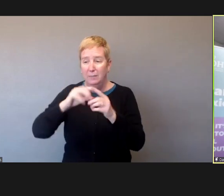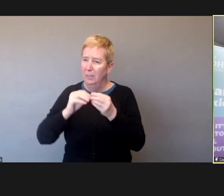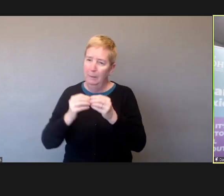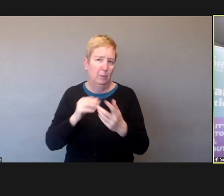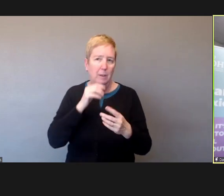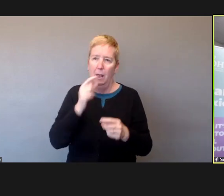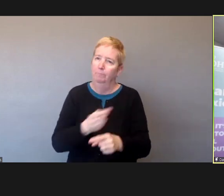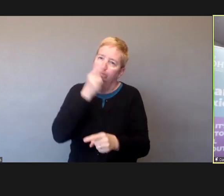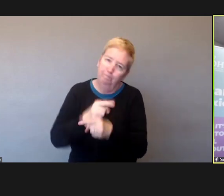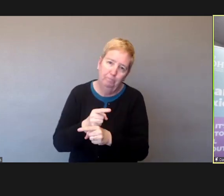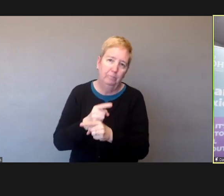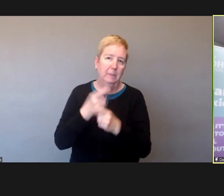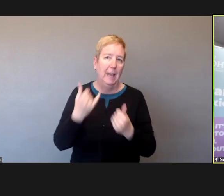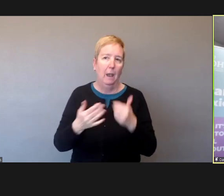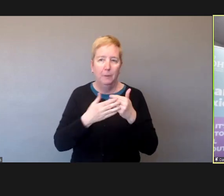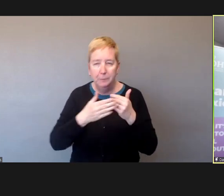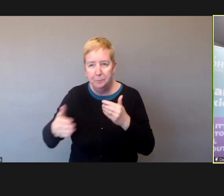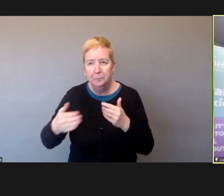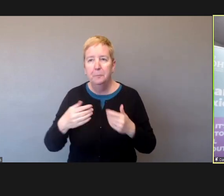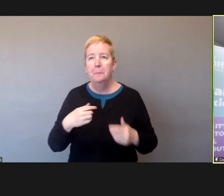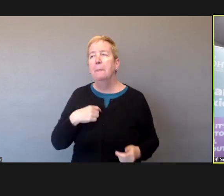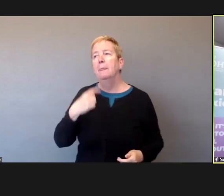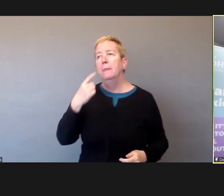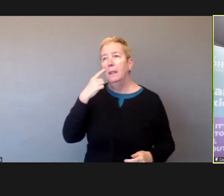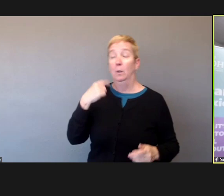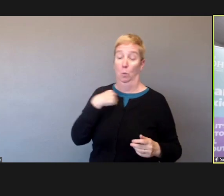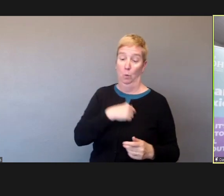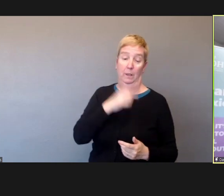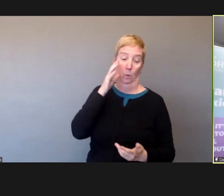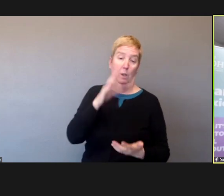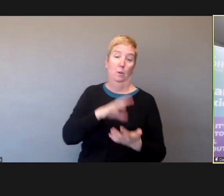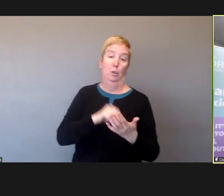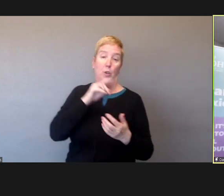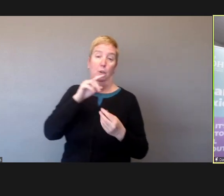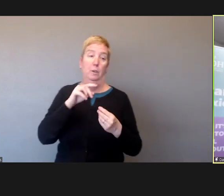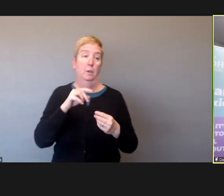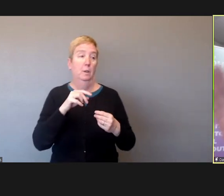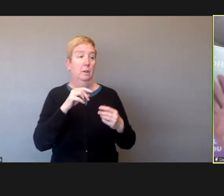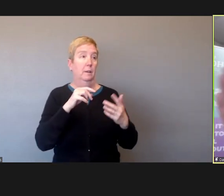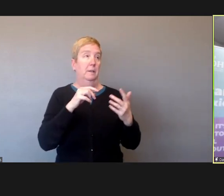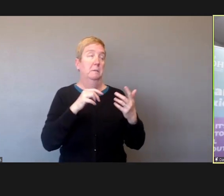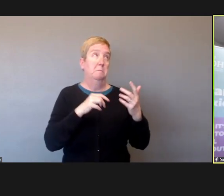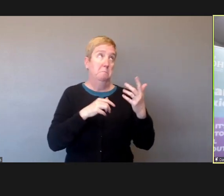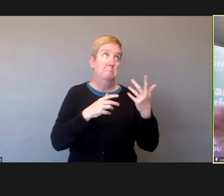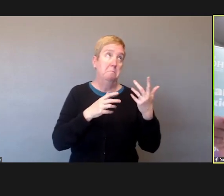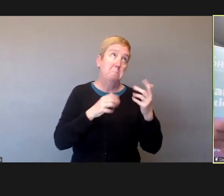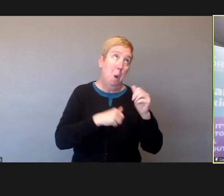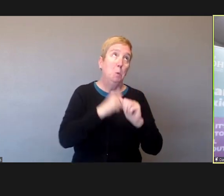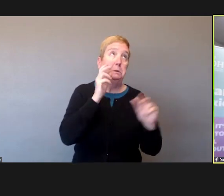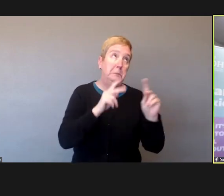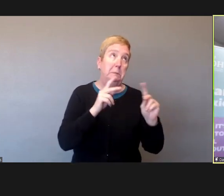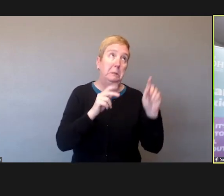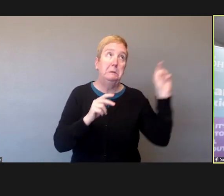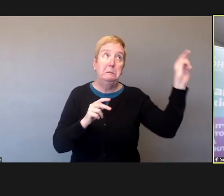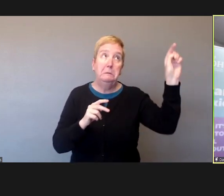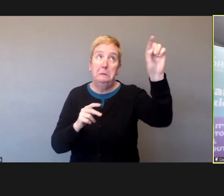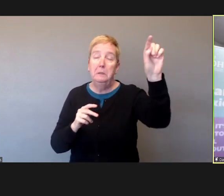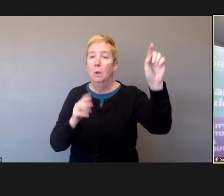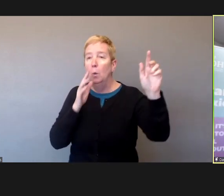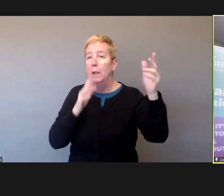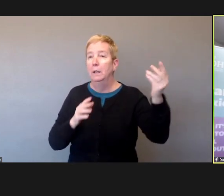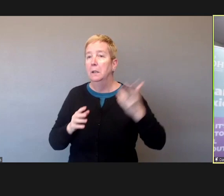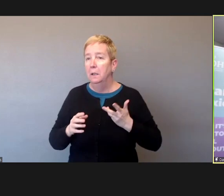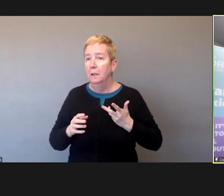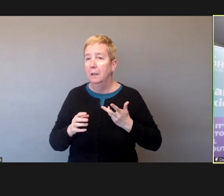much because I think we'll probably find out about most positive cases, but most people currently who do testing at